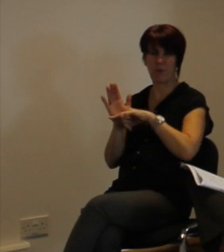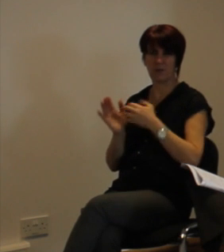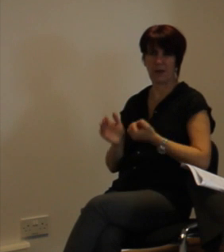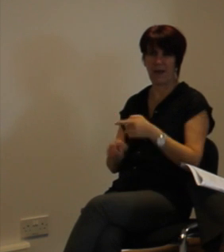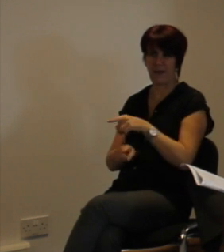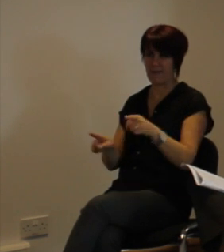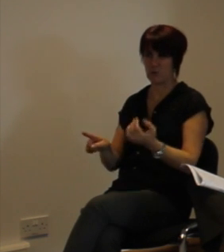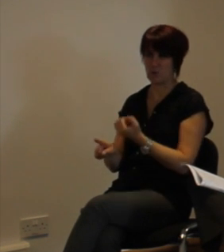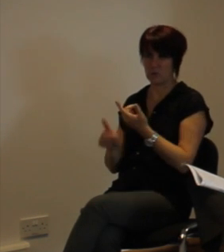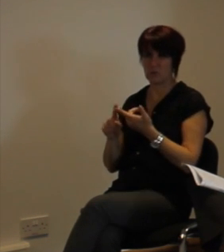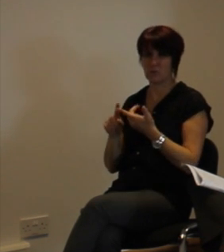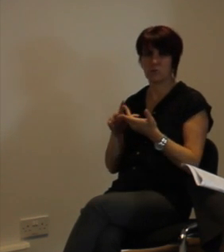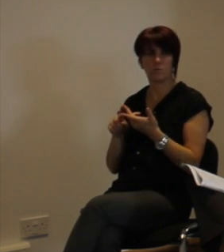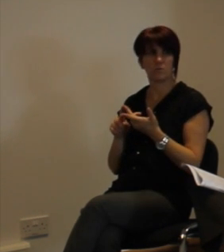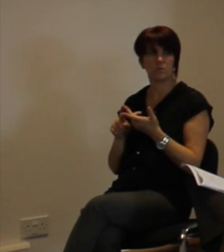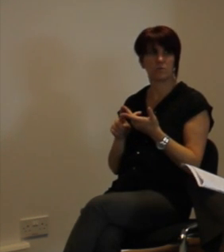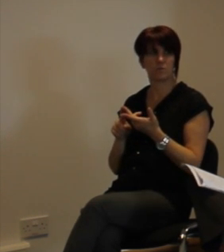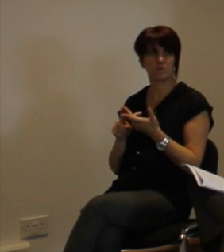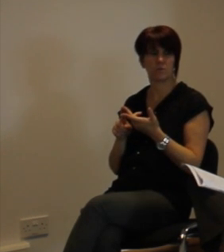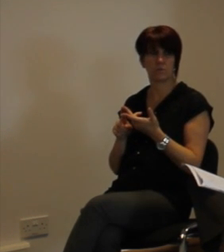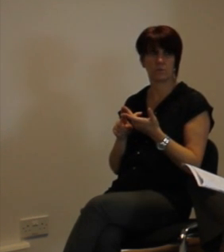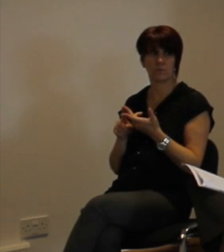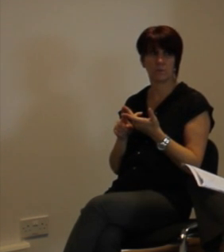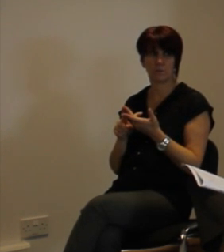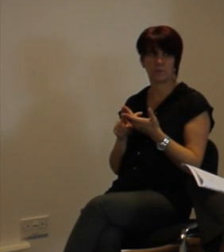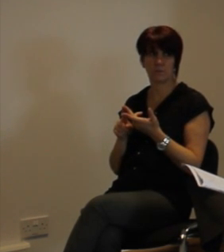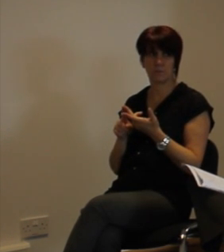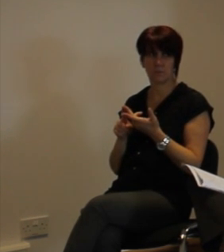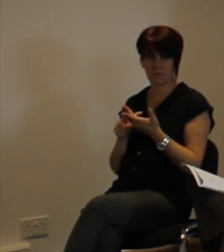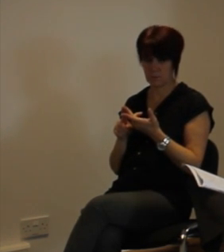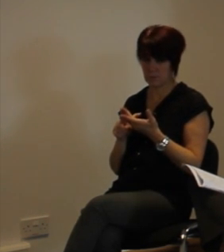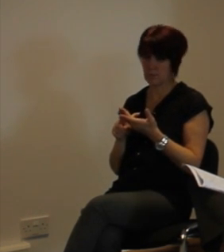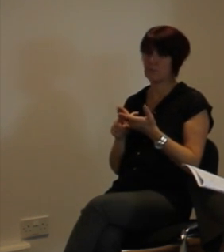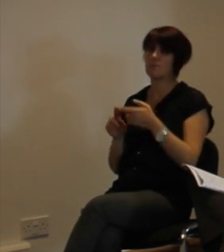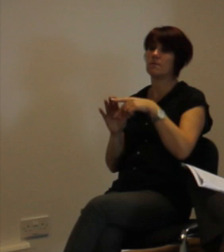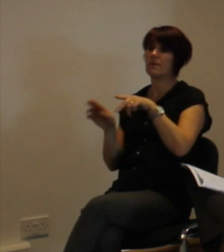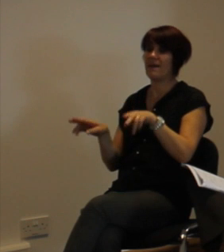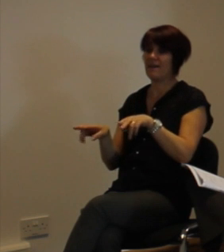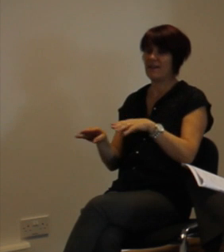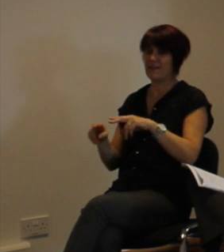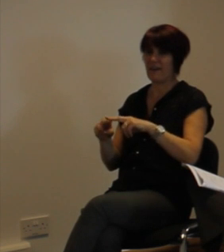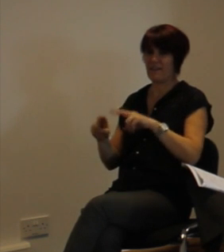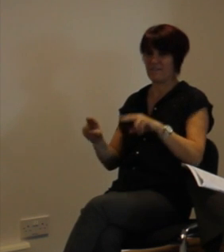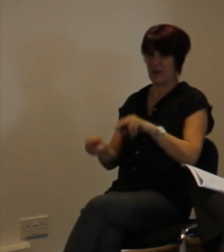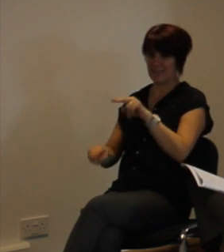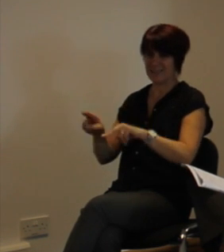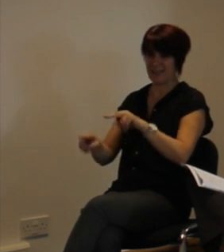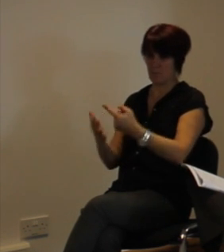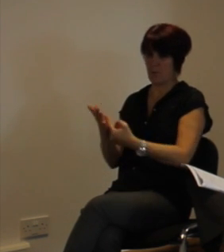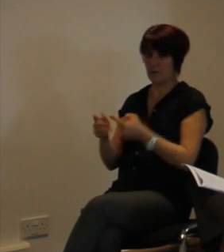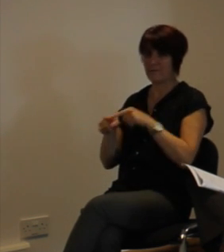by your centre. In order to apply that policy, you need to be able to apply reasonable